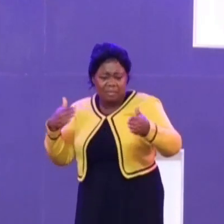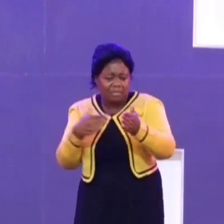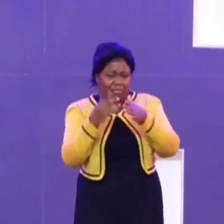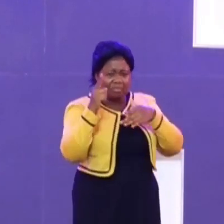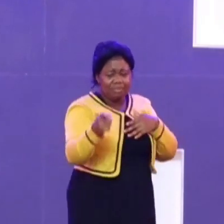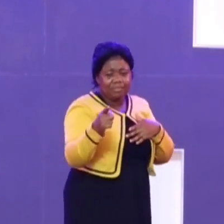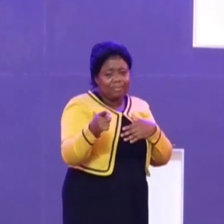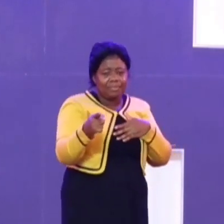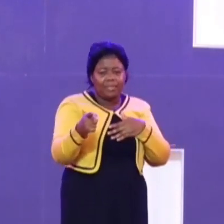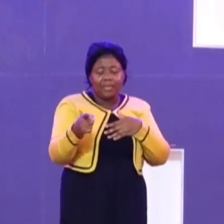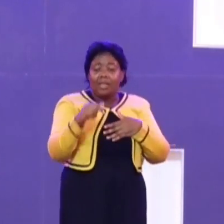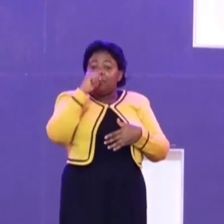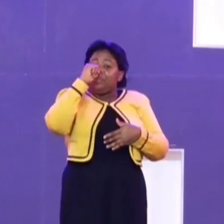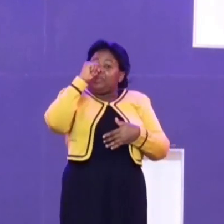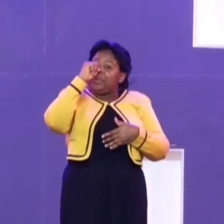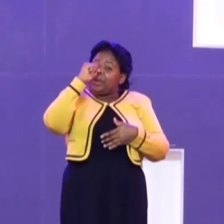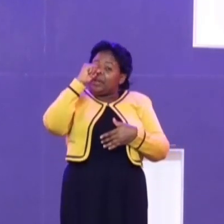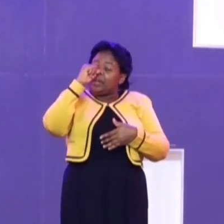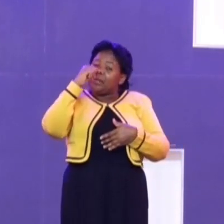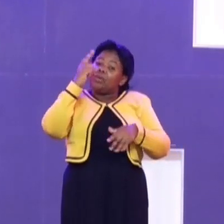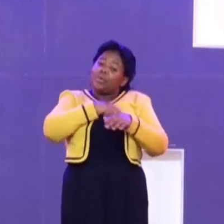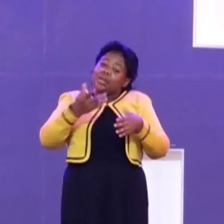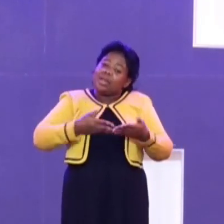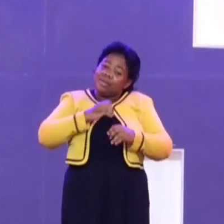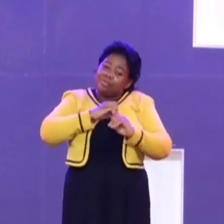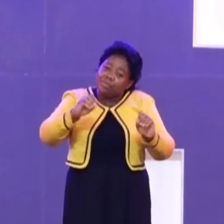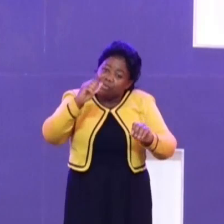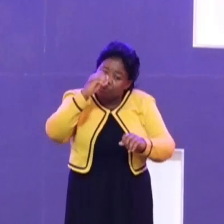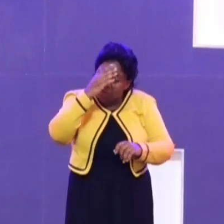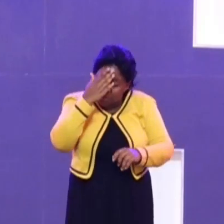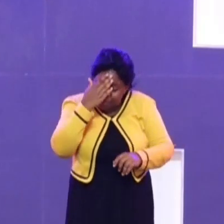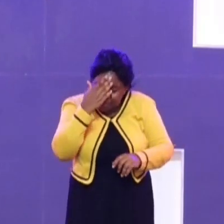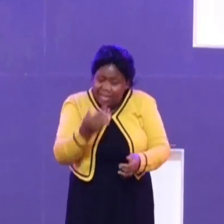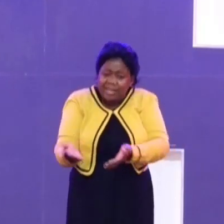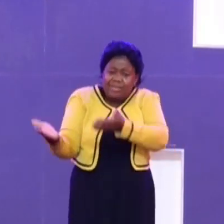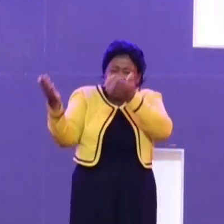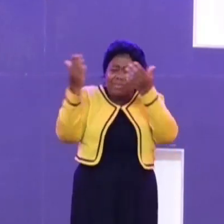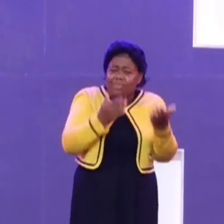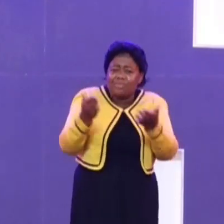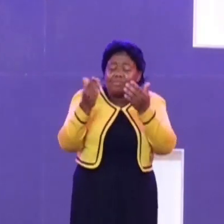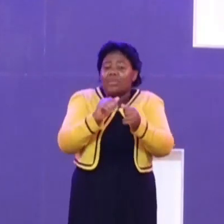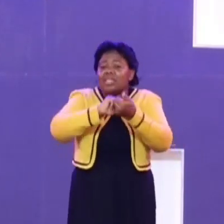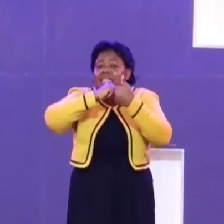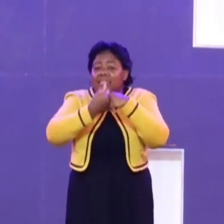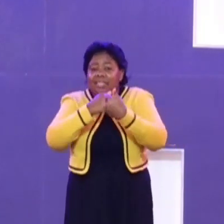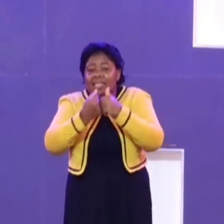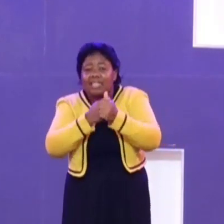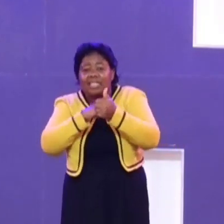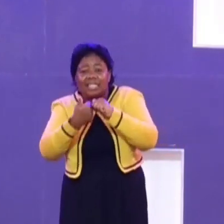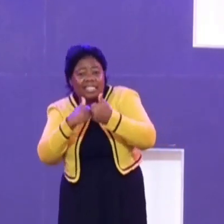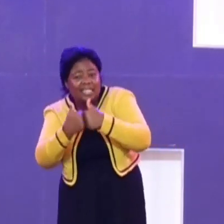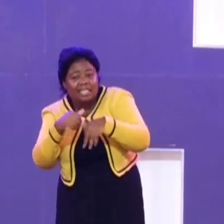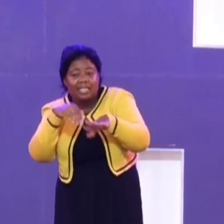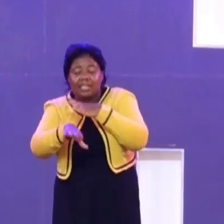kolanga mulwanyisa. Pride, lack of humility has brought competition in the house of God. Amalala na watabawo nobutabawo bwetu wazebile